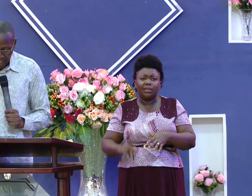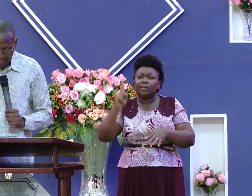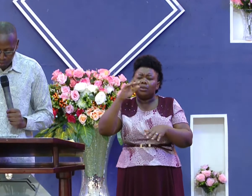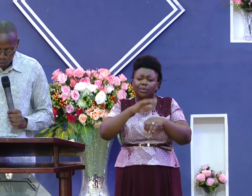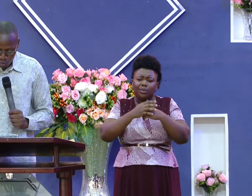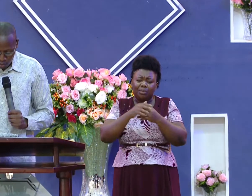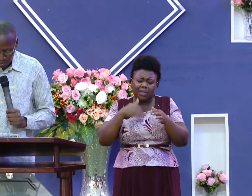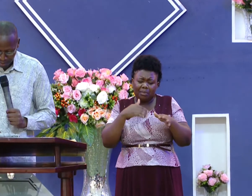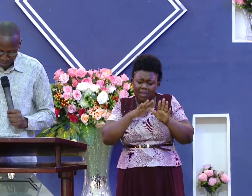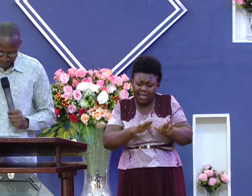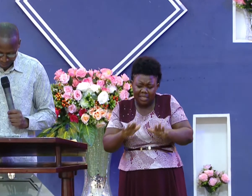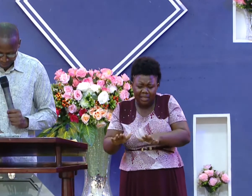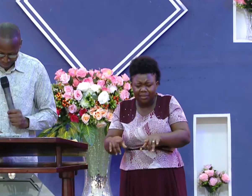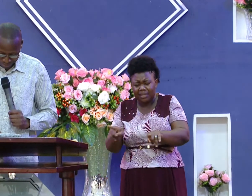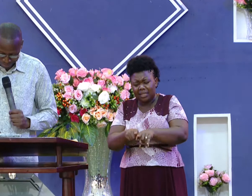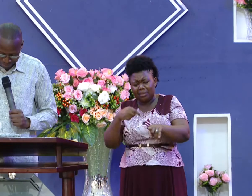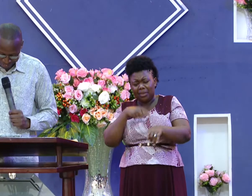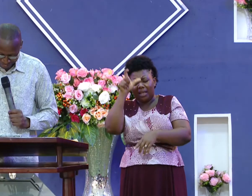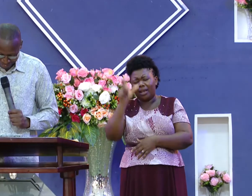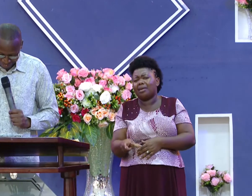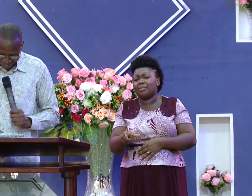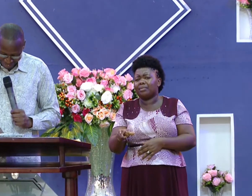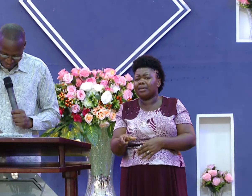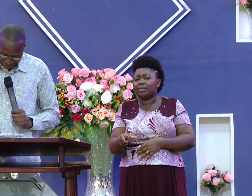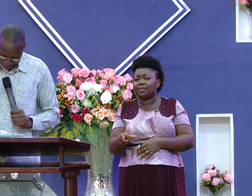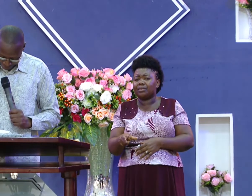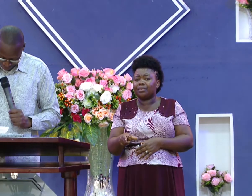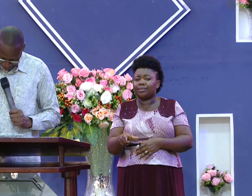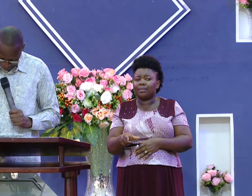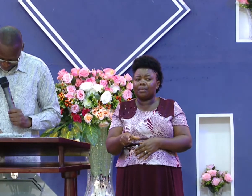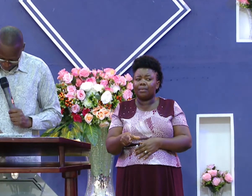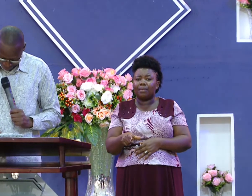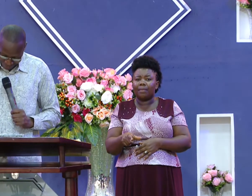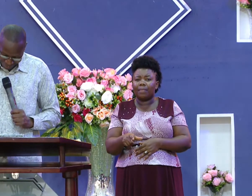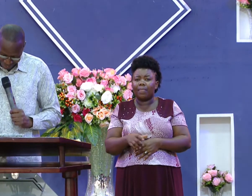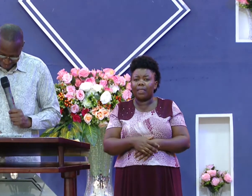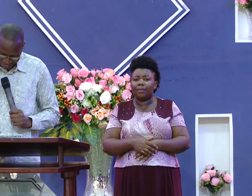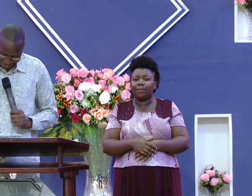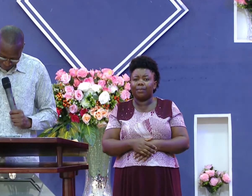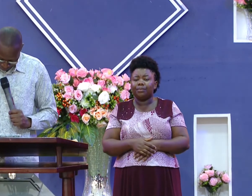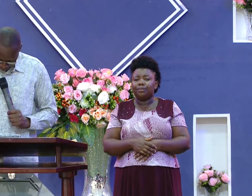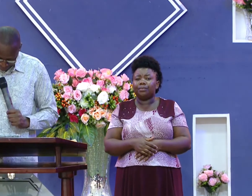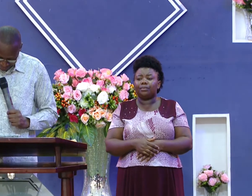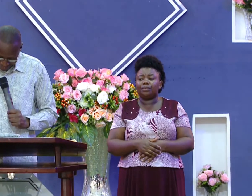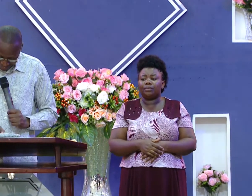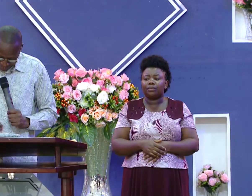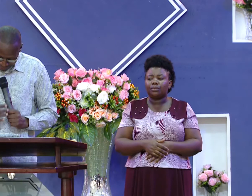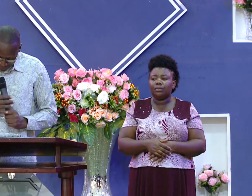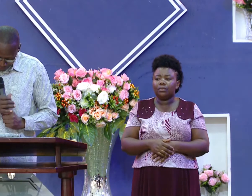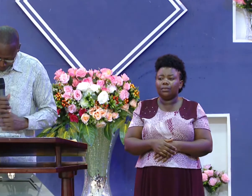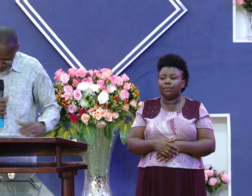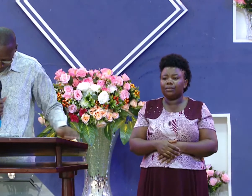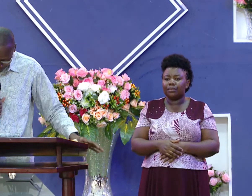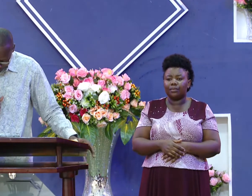shell. Like, did you not, the person you take through a situation, I'm also a human